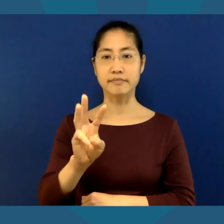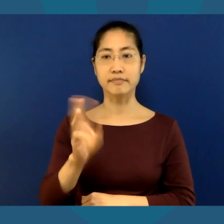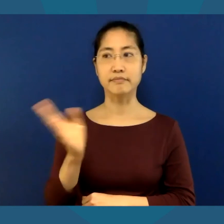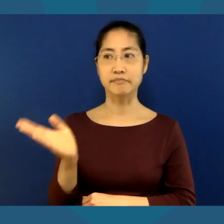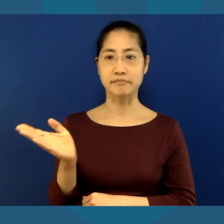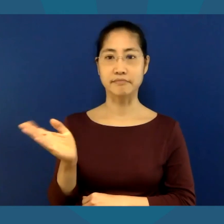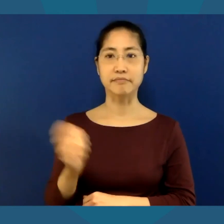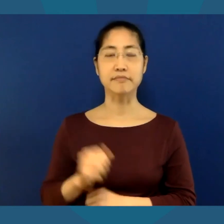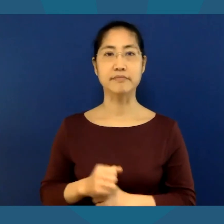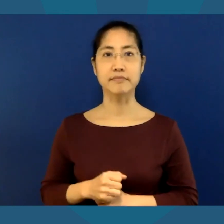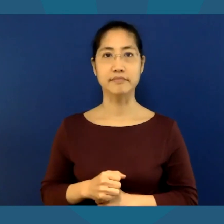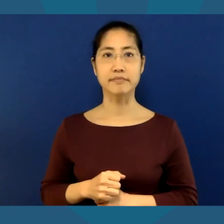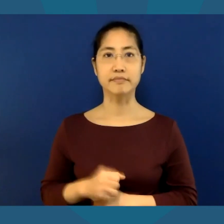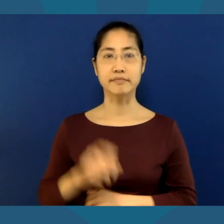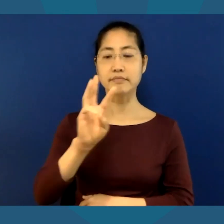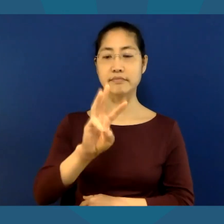Website,